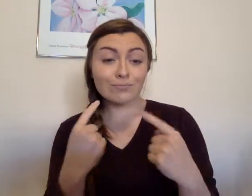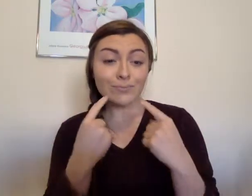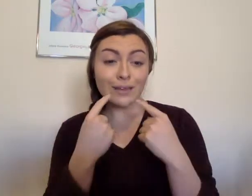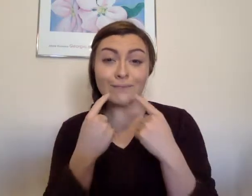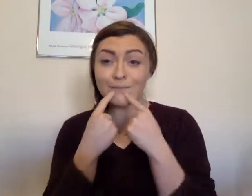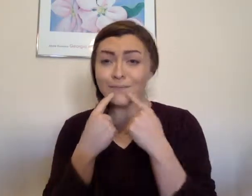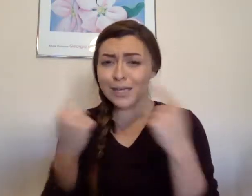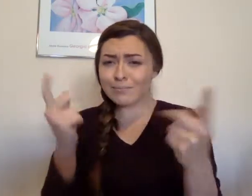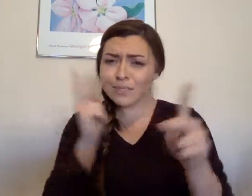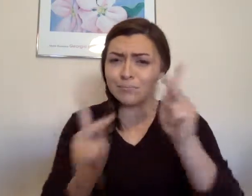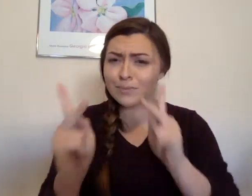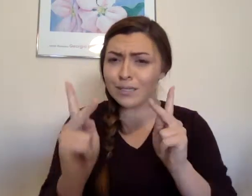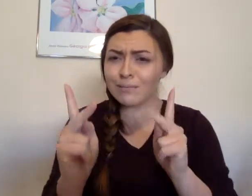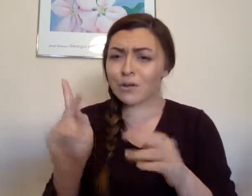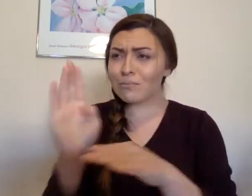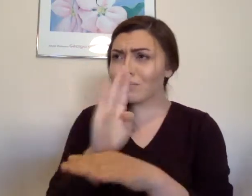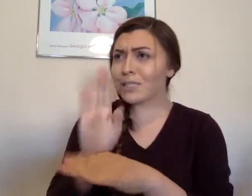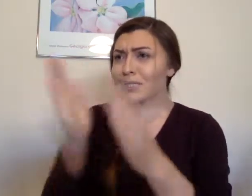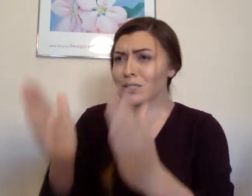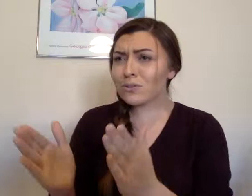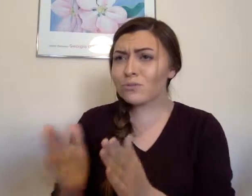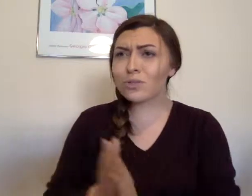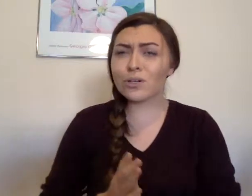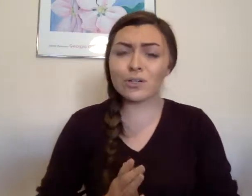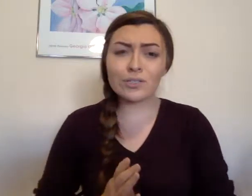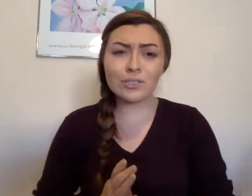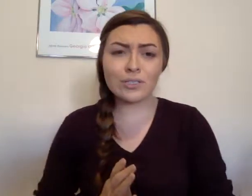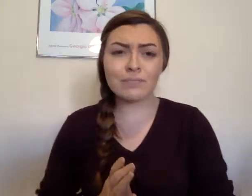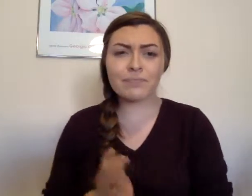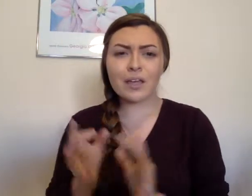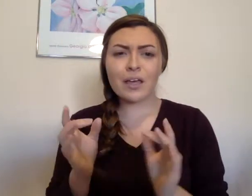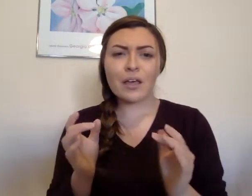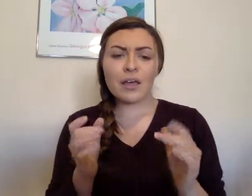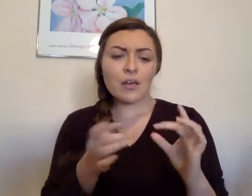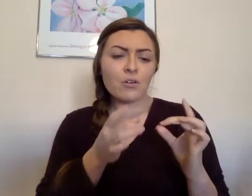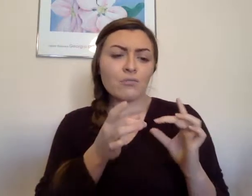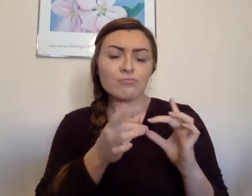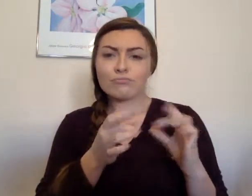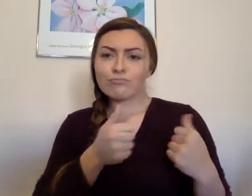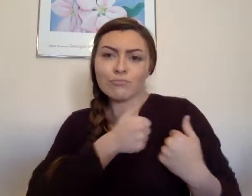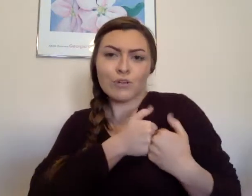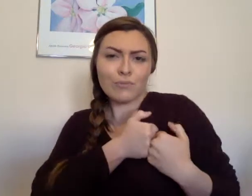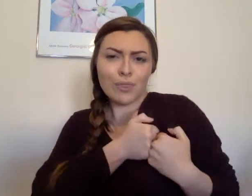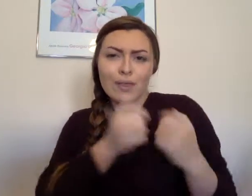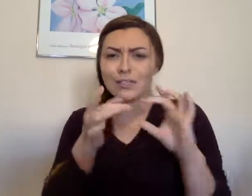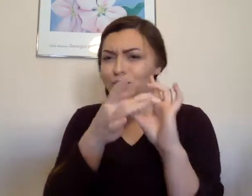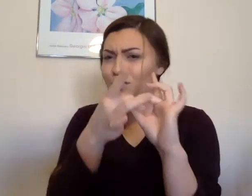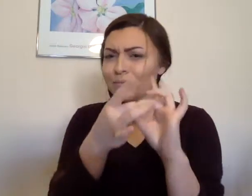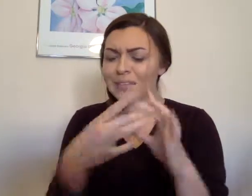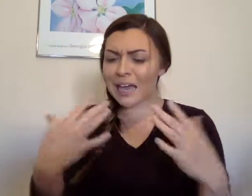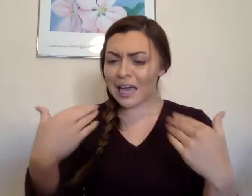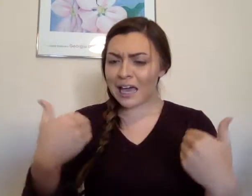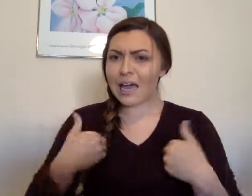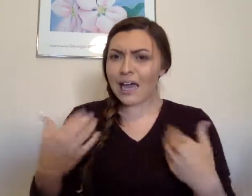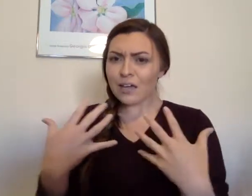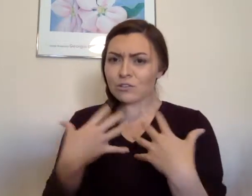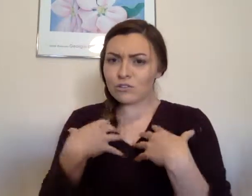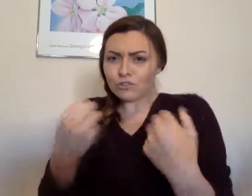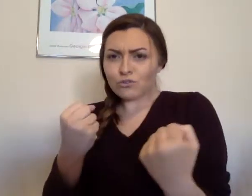business owners. I looked at people around me in relationships that were having very strong, powerful relationships. And I realized